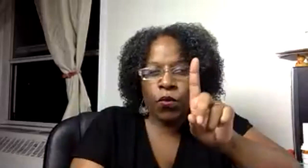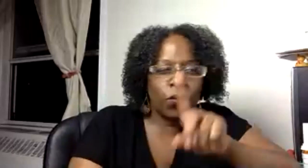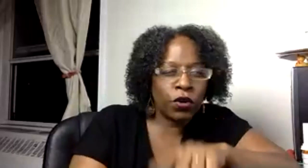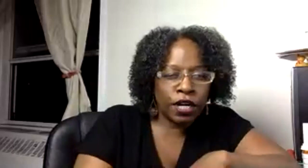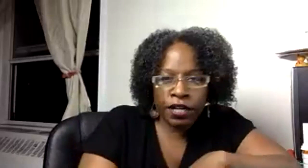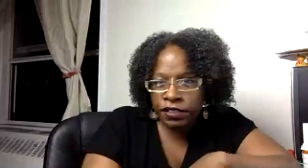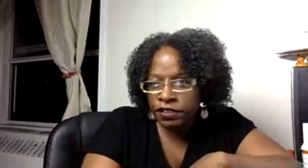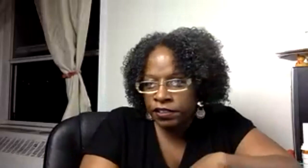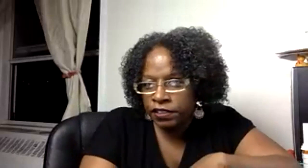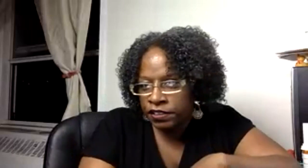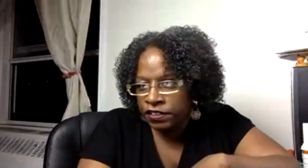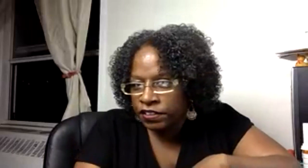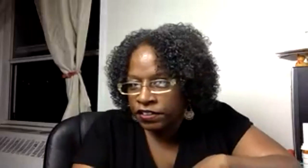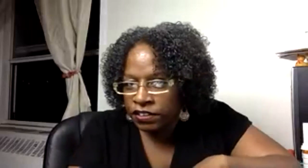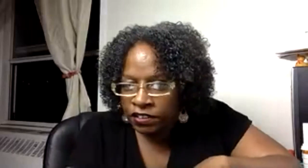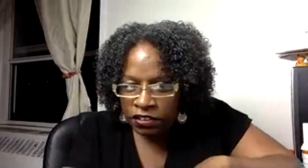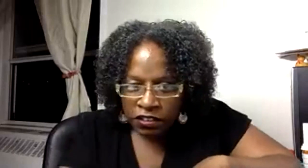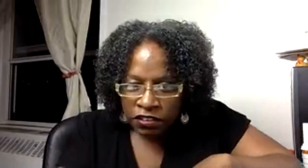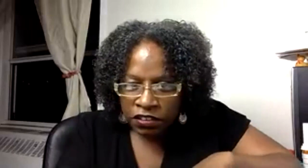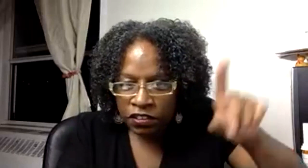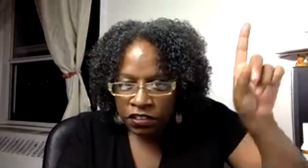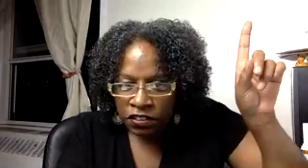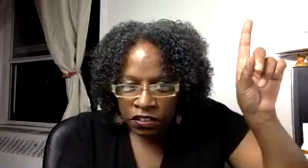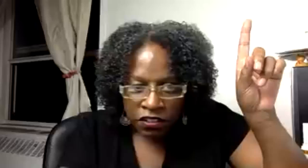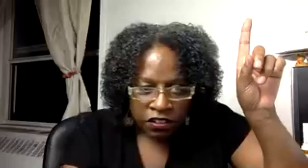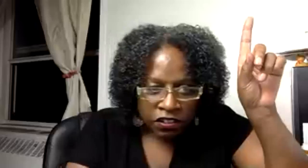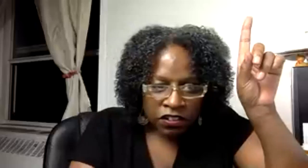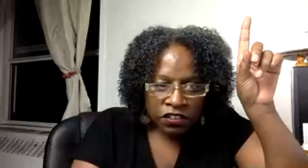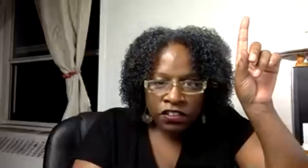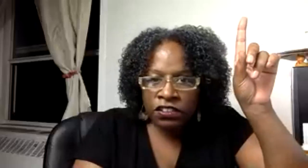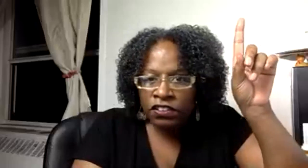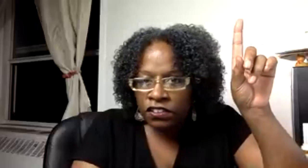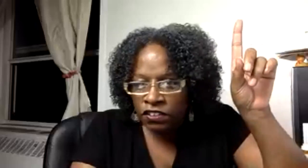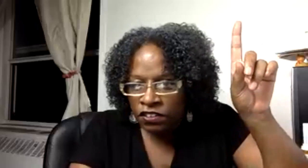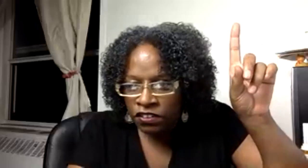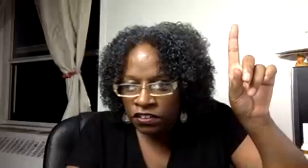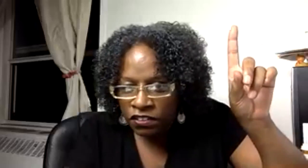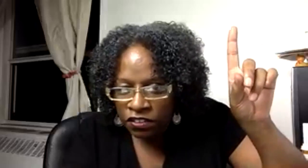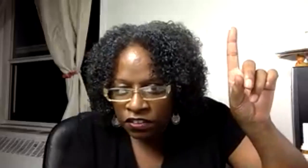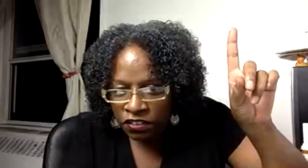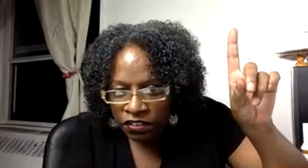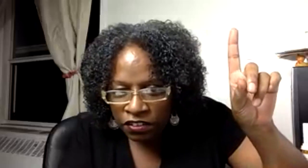here. Where is someone wanting to speak? Just looking for